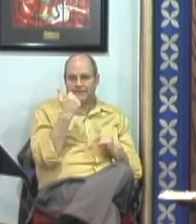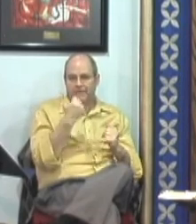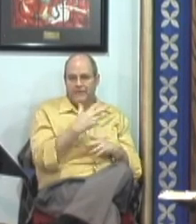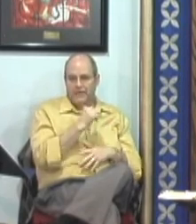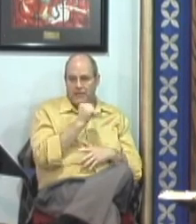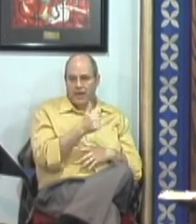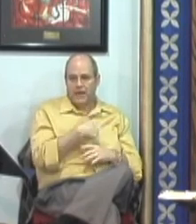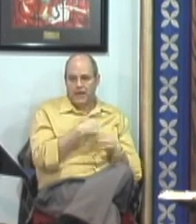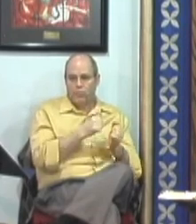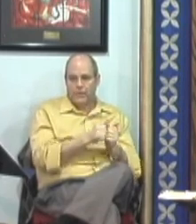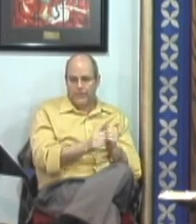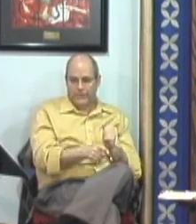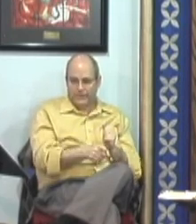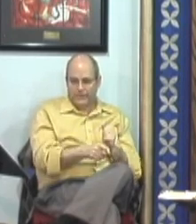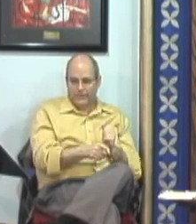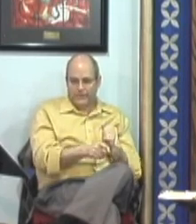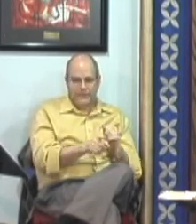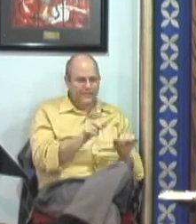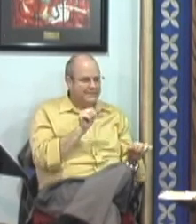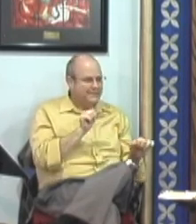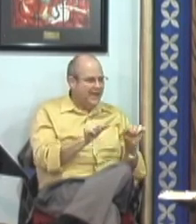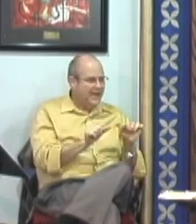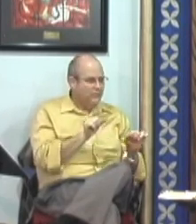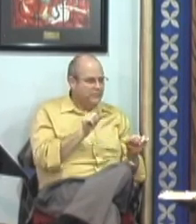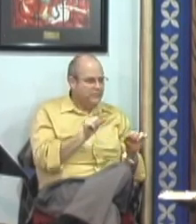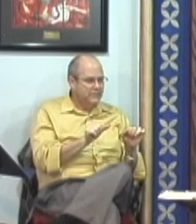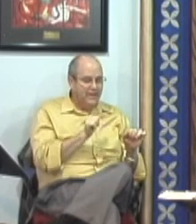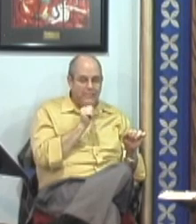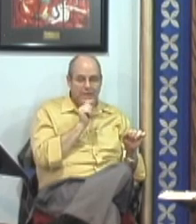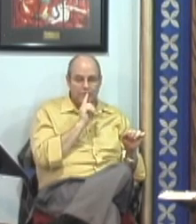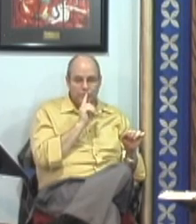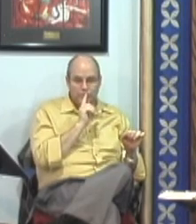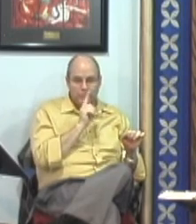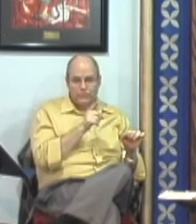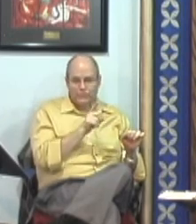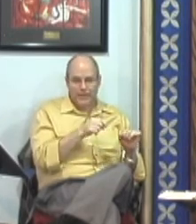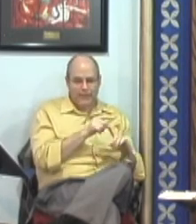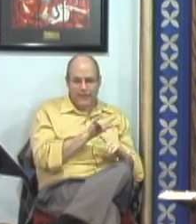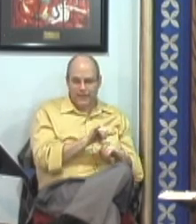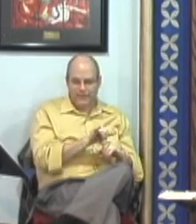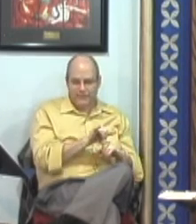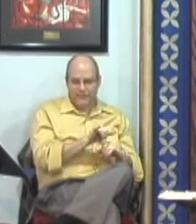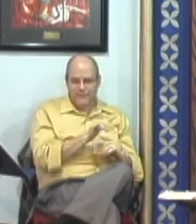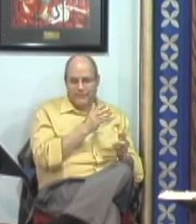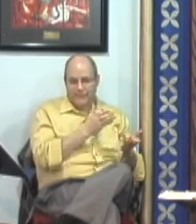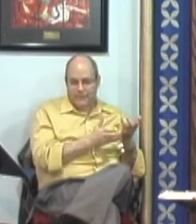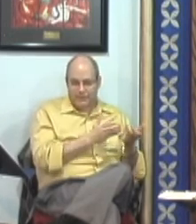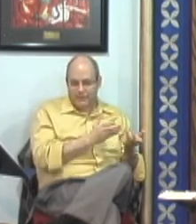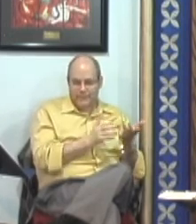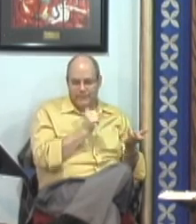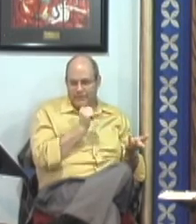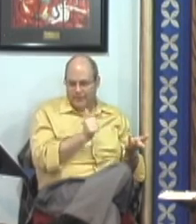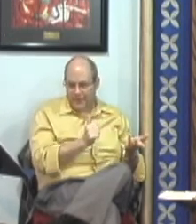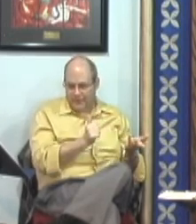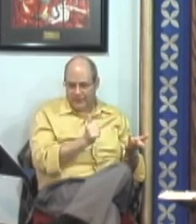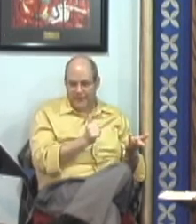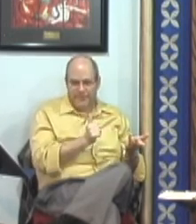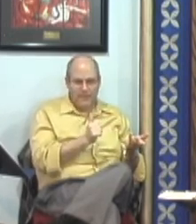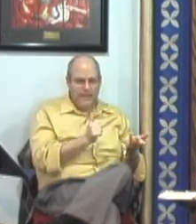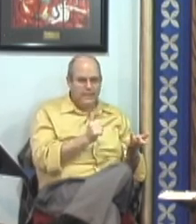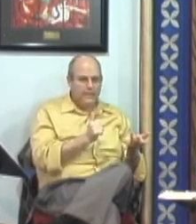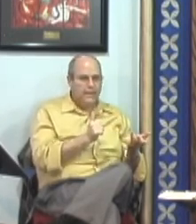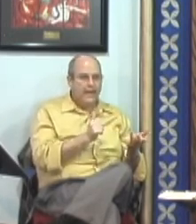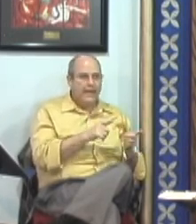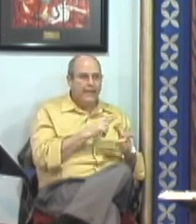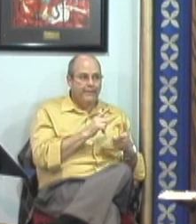I am with you. Doubt, well, I'm not so sure God's word is true. You know, maybe it is. Maybe it's just the writing of men.